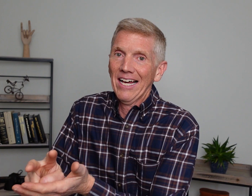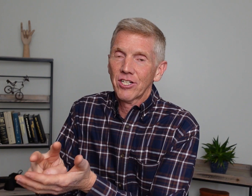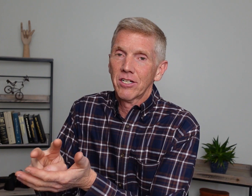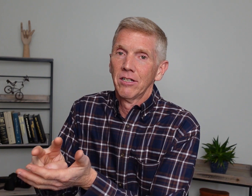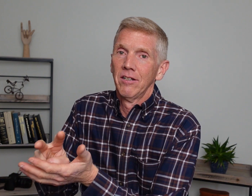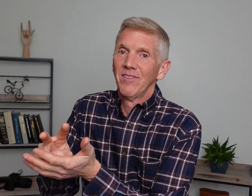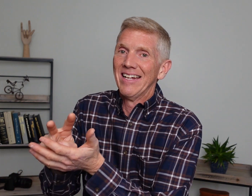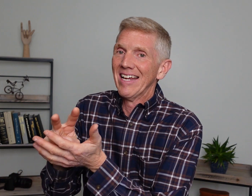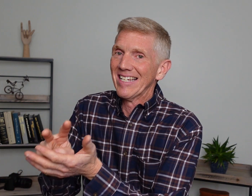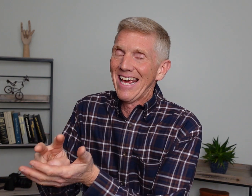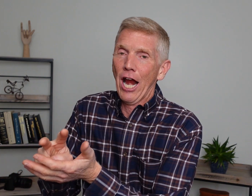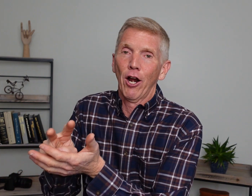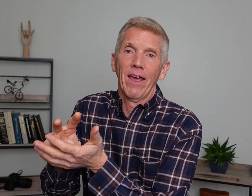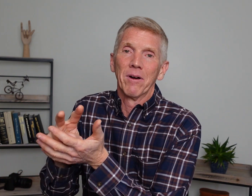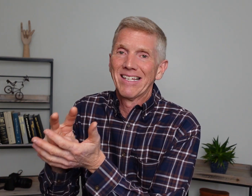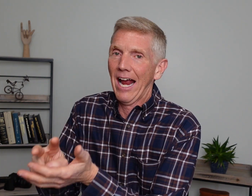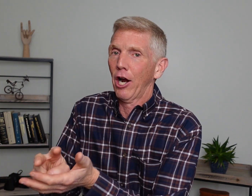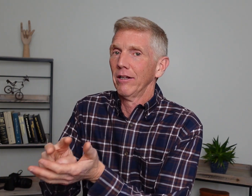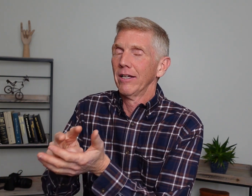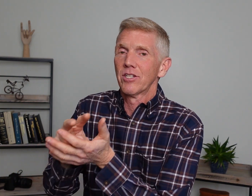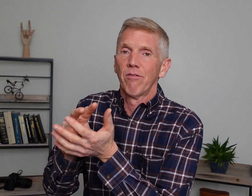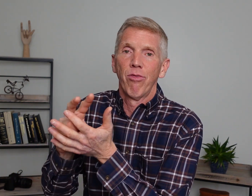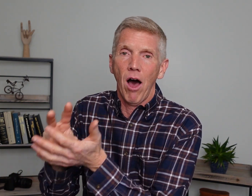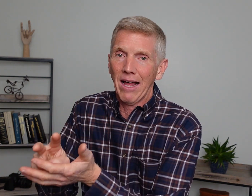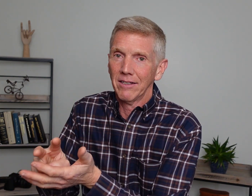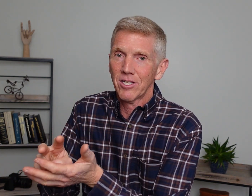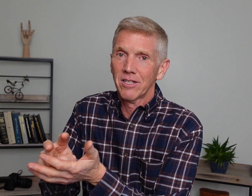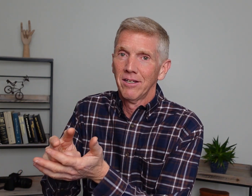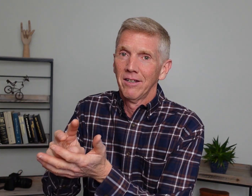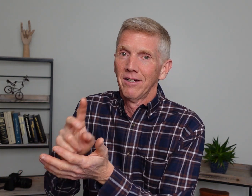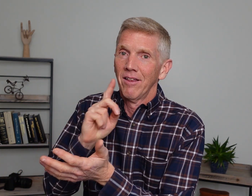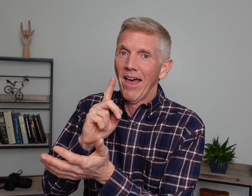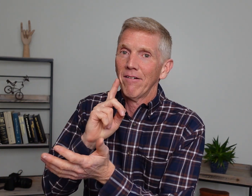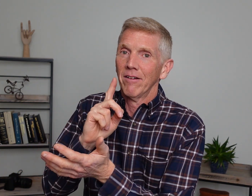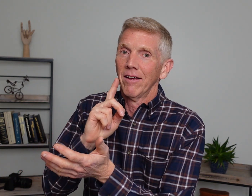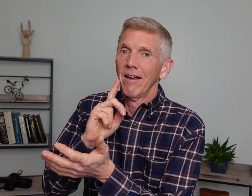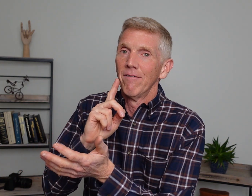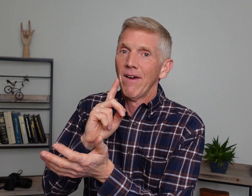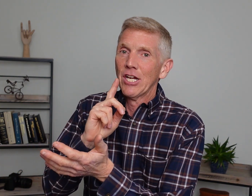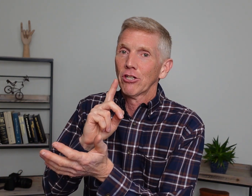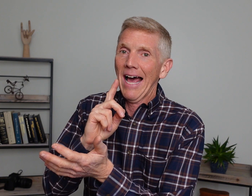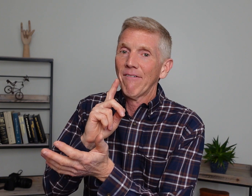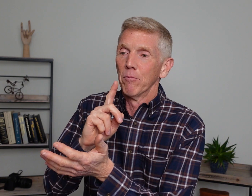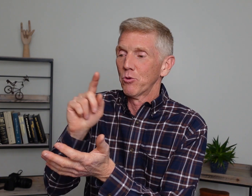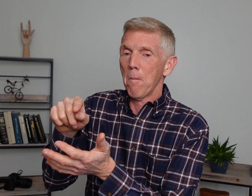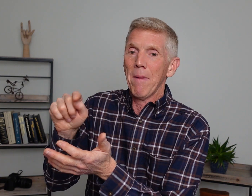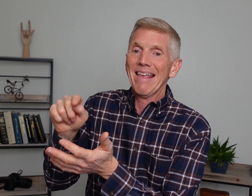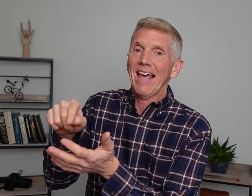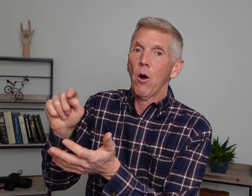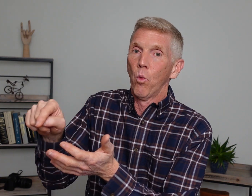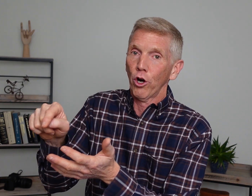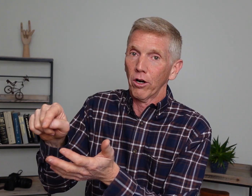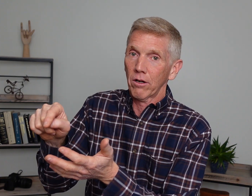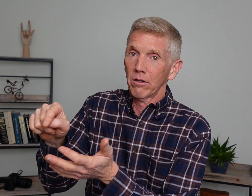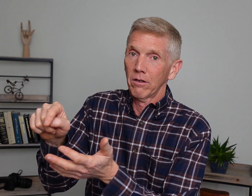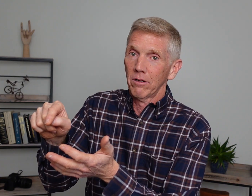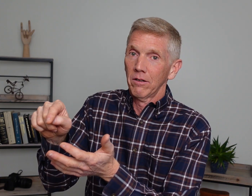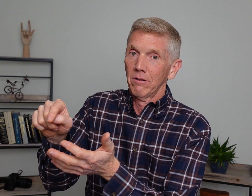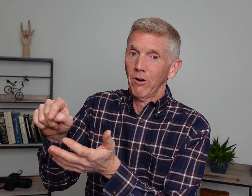lost, they didn't care, they were careless, thoughtless. That facial adverb is what made that work, right?